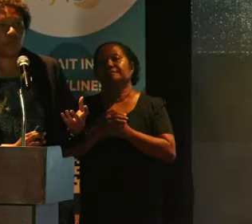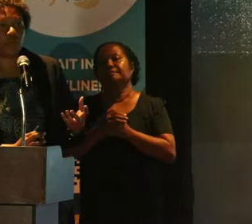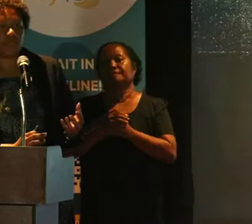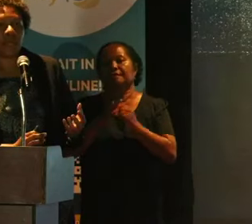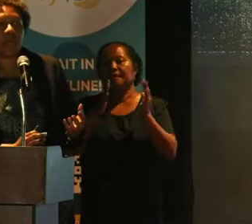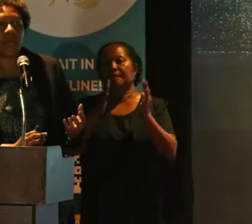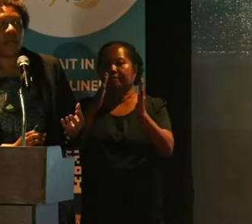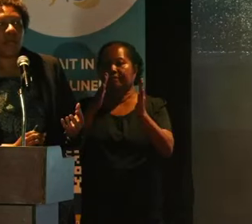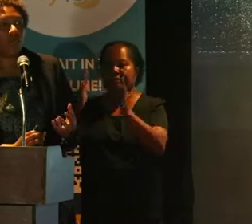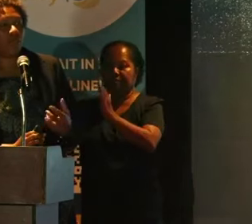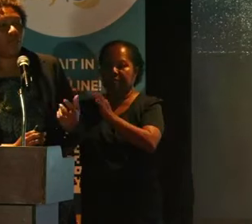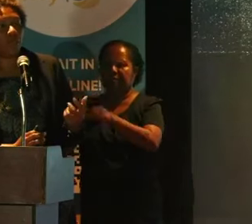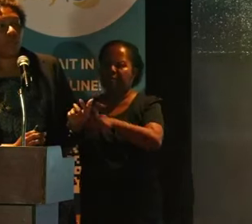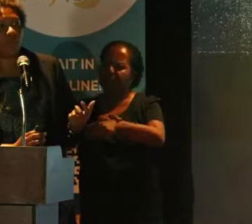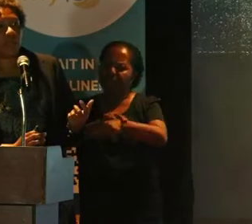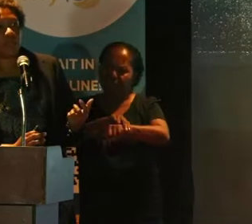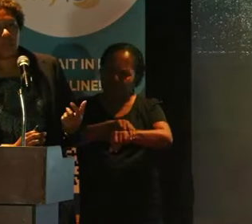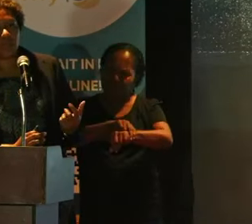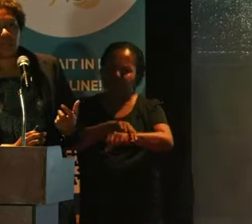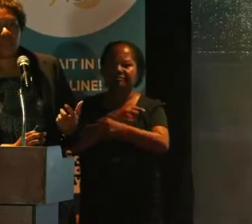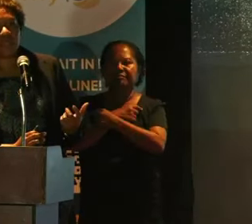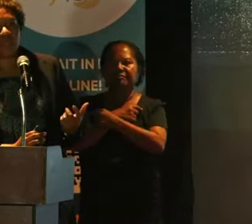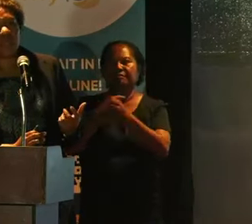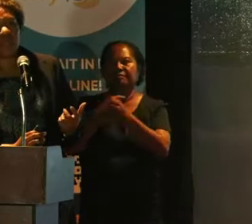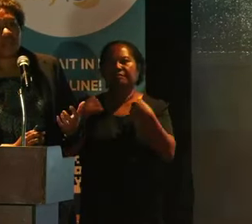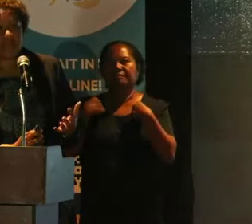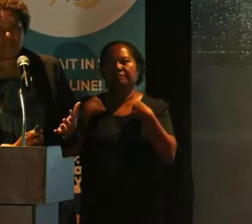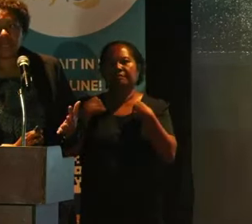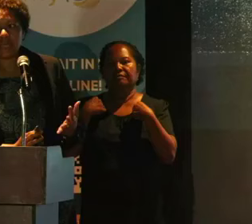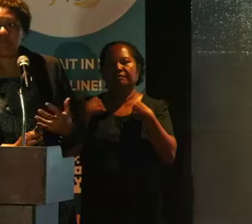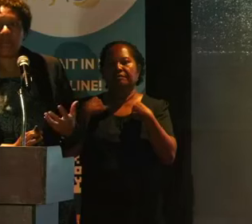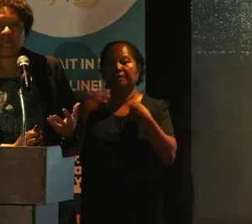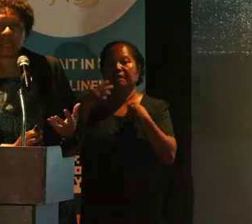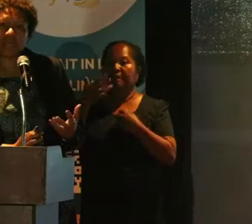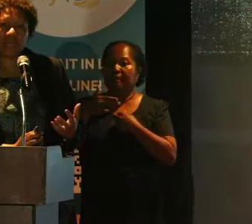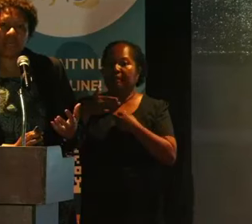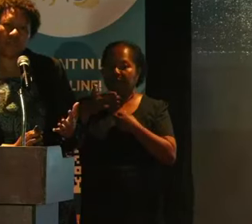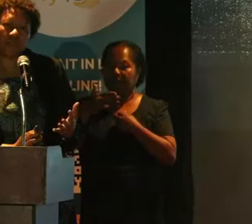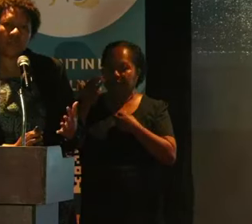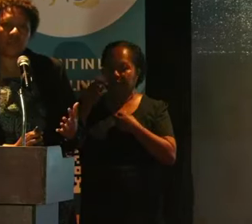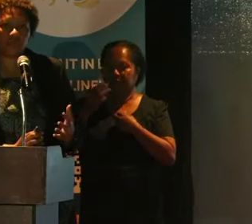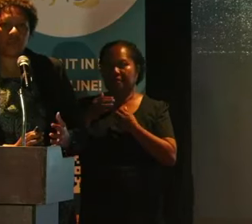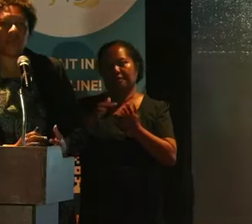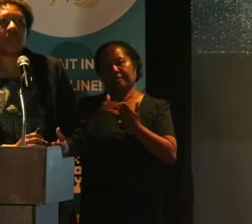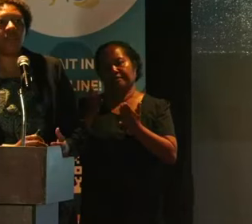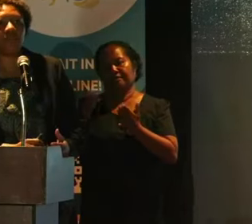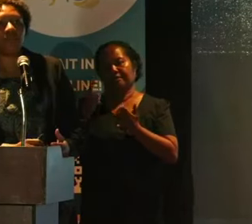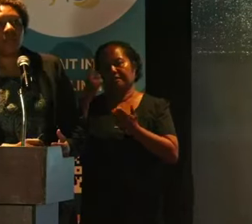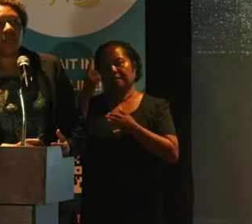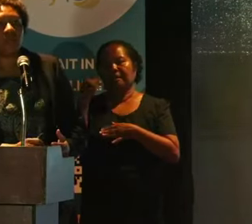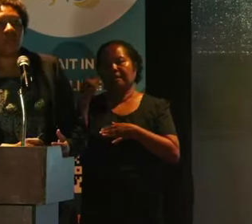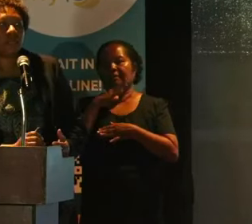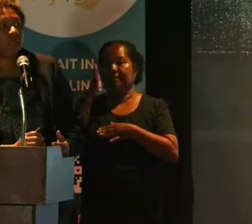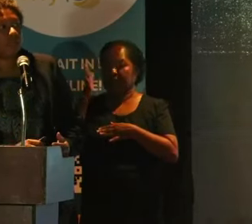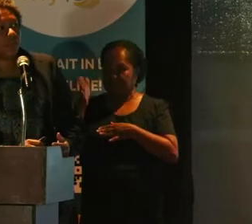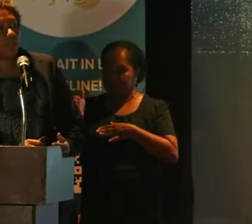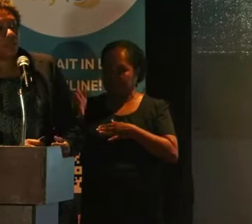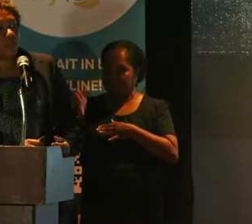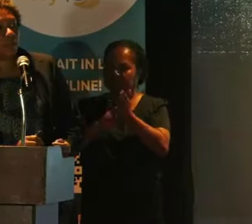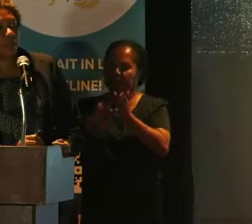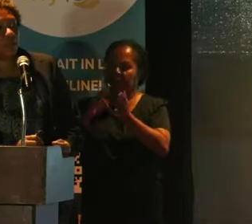reserve police. We went from a staff that was previously around 90 to now about 150 or so staff. So NCDC